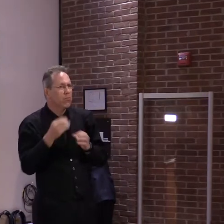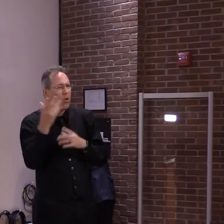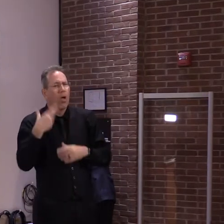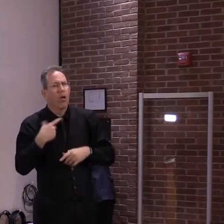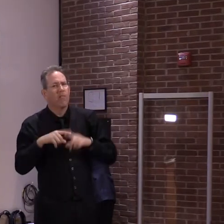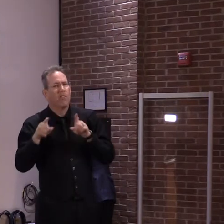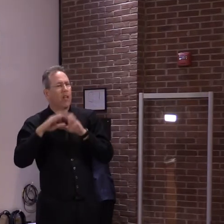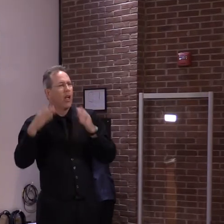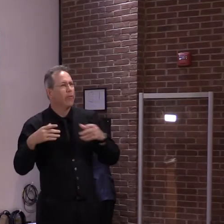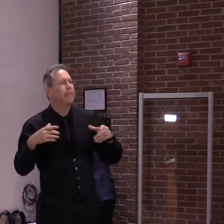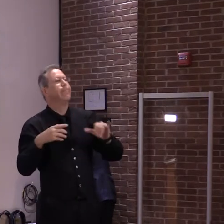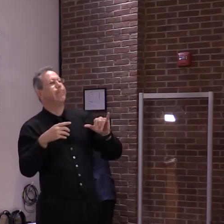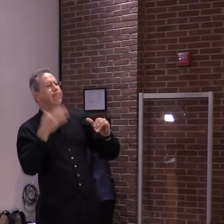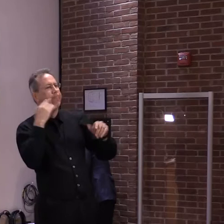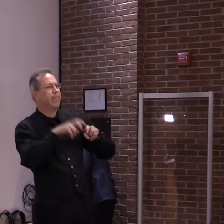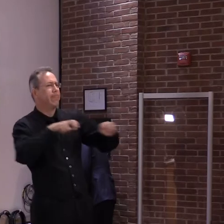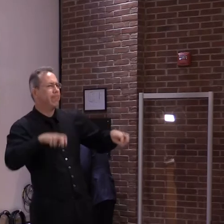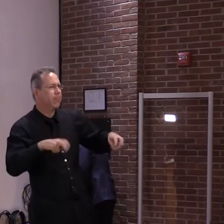point in time. So